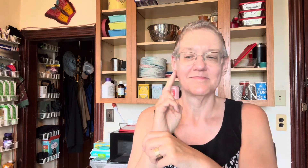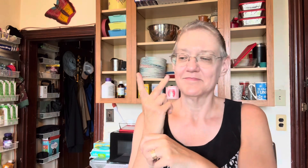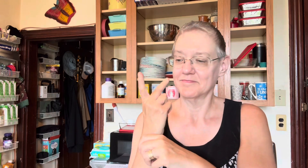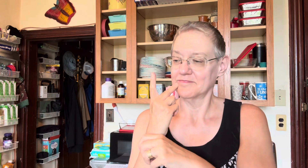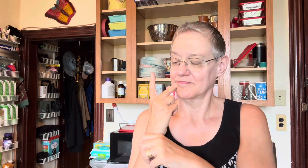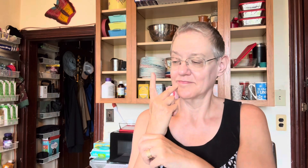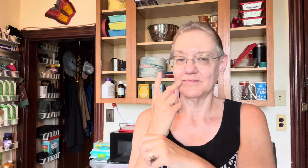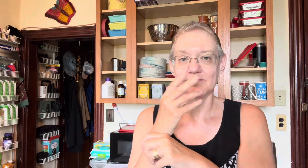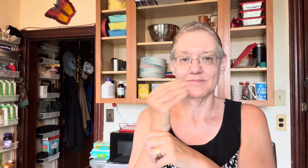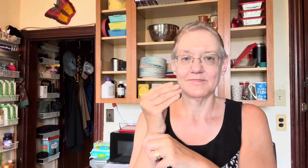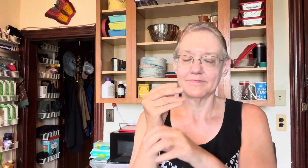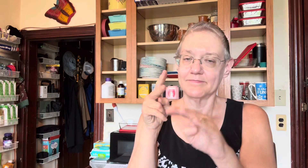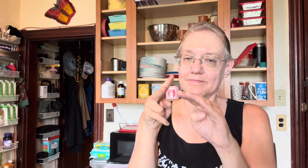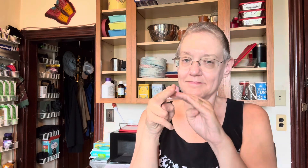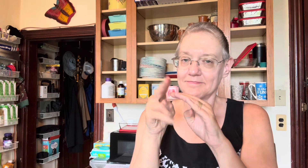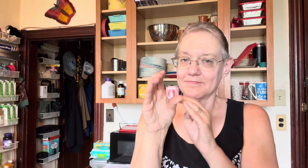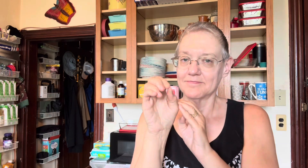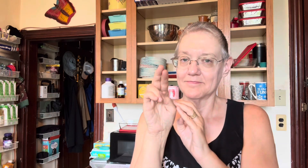and adjust things to control his blood sugar.